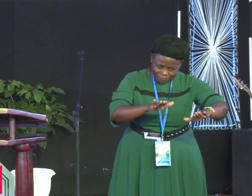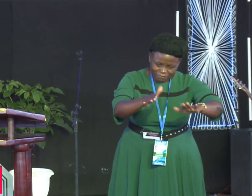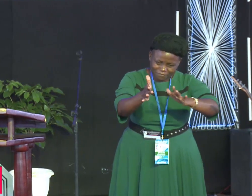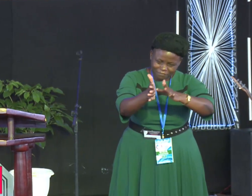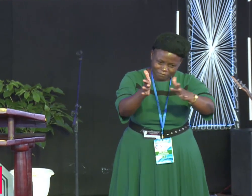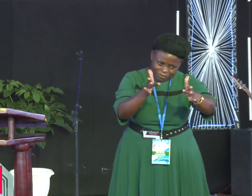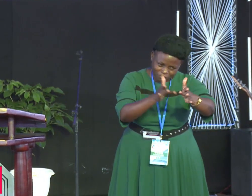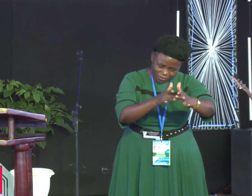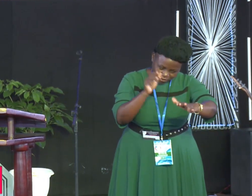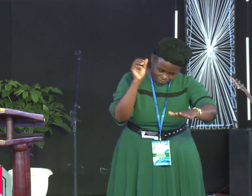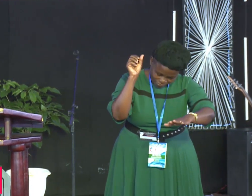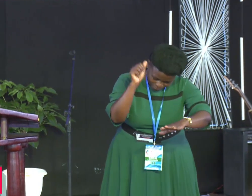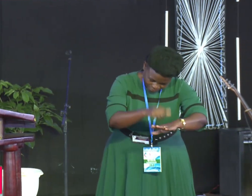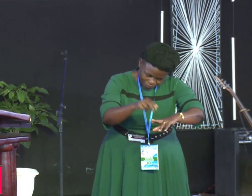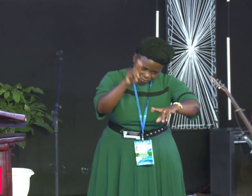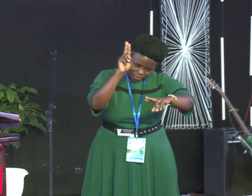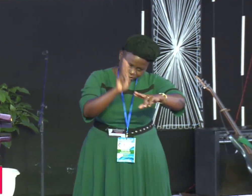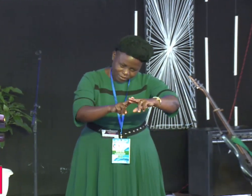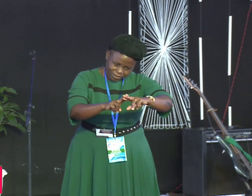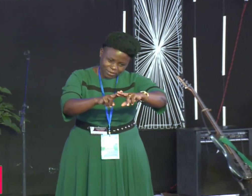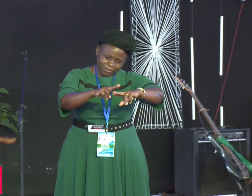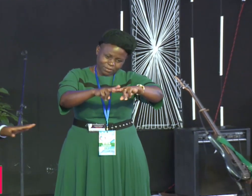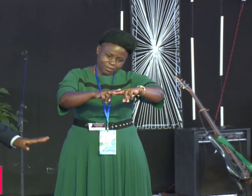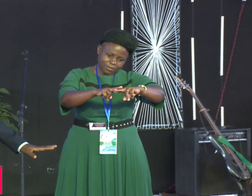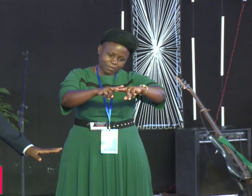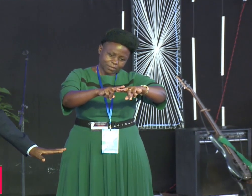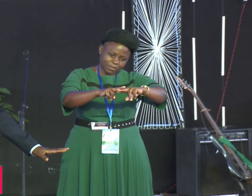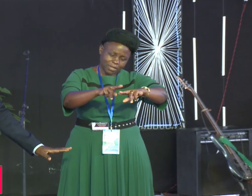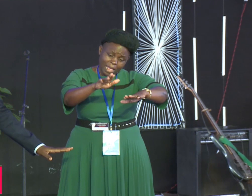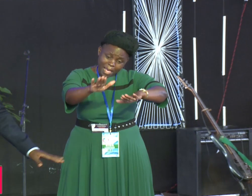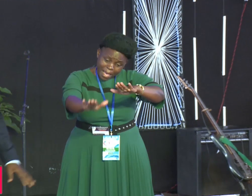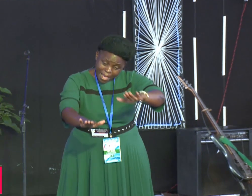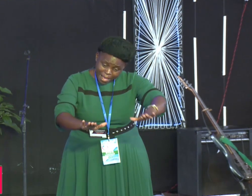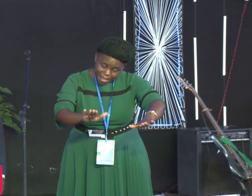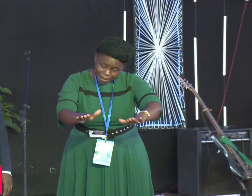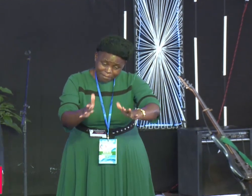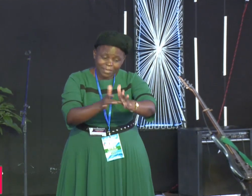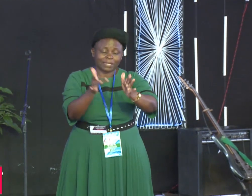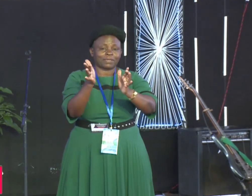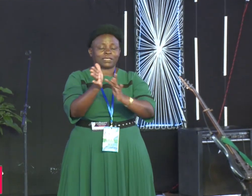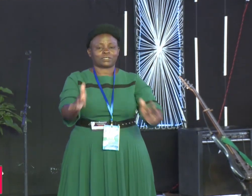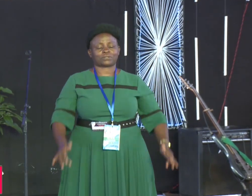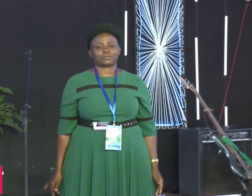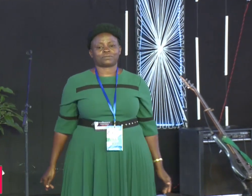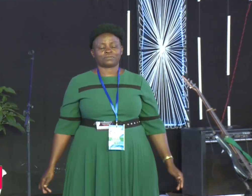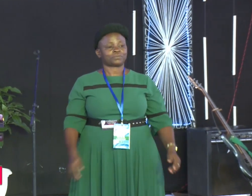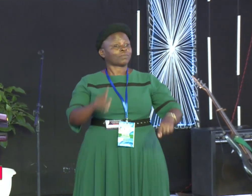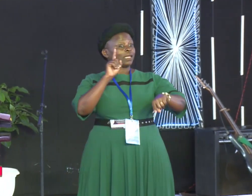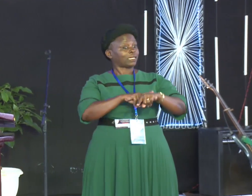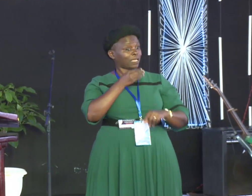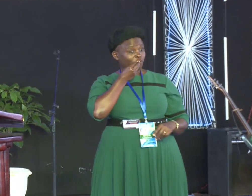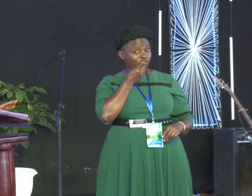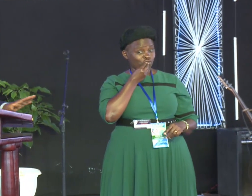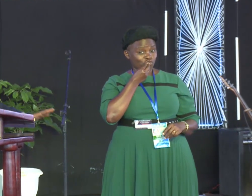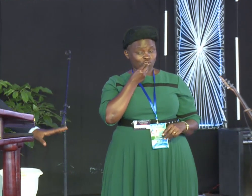Mariamu we yamulaba najja natura kubigere bye. Bigere bya Yesu. At the feet of Jesus. At